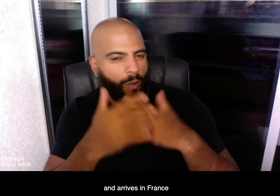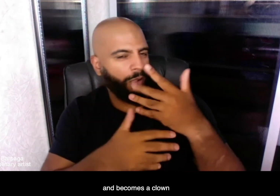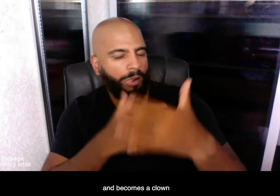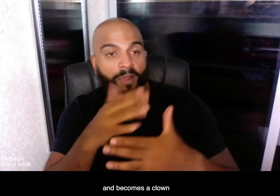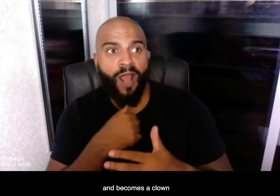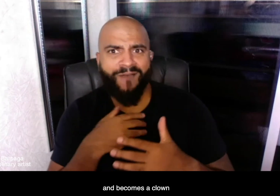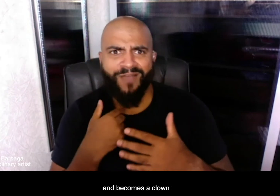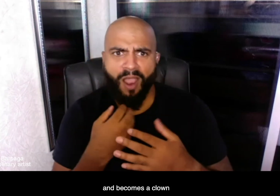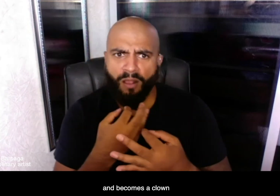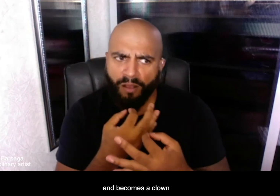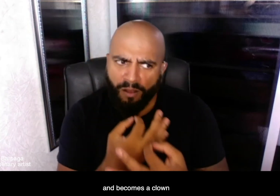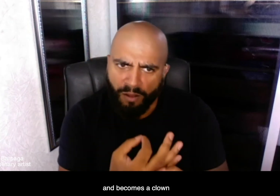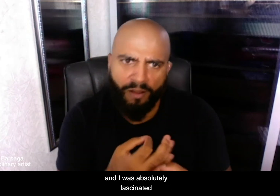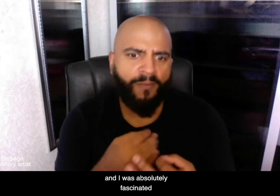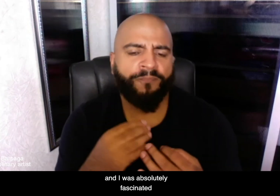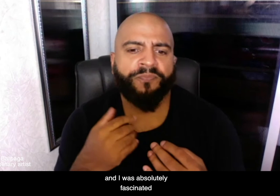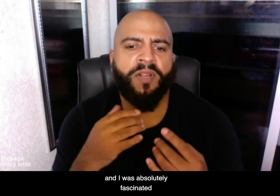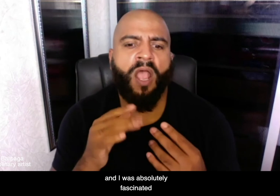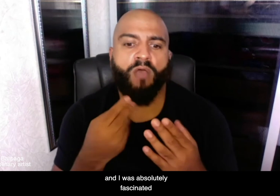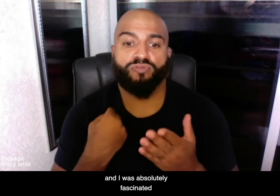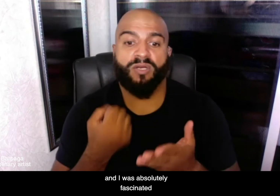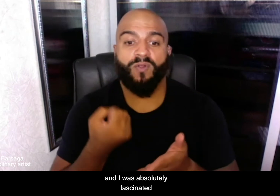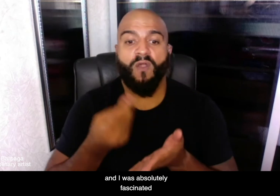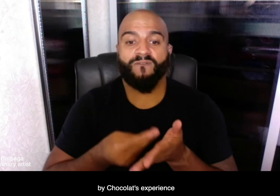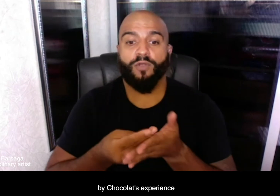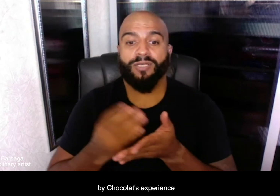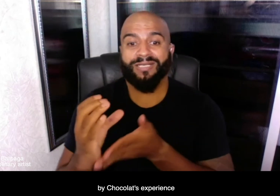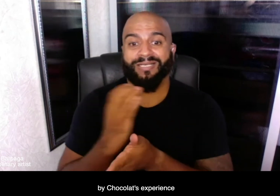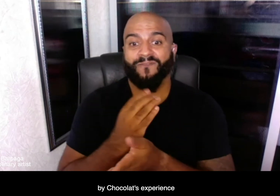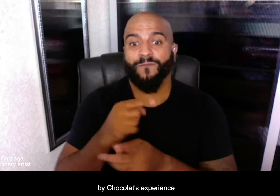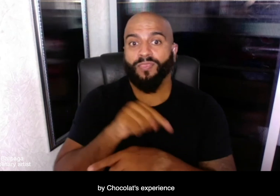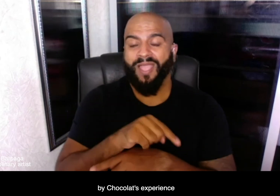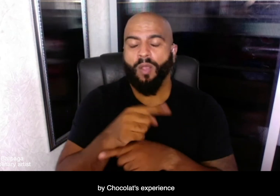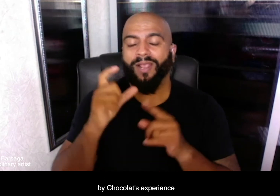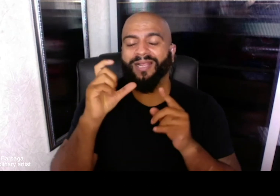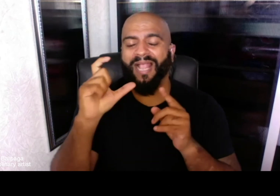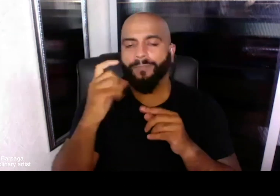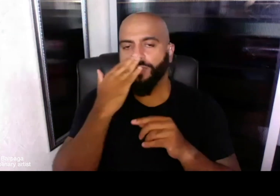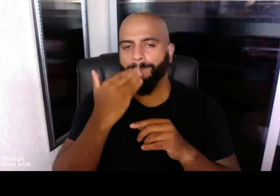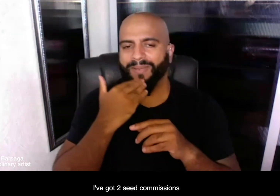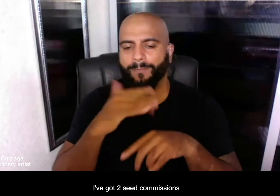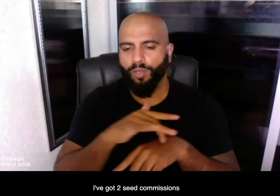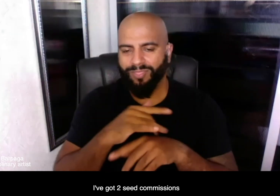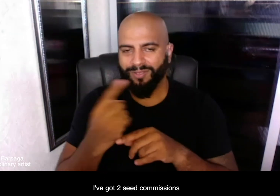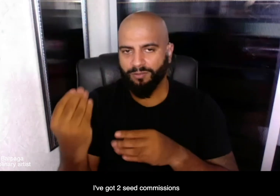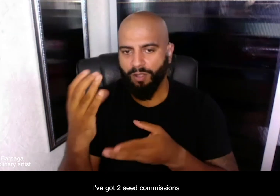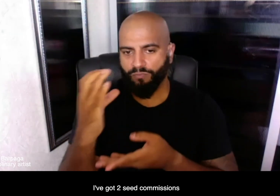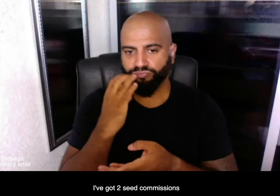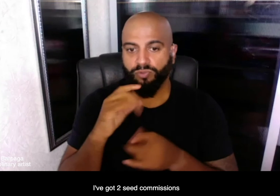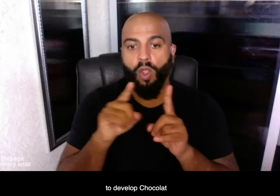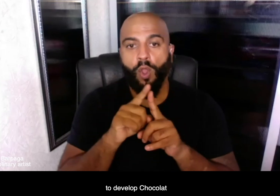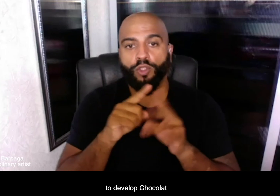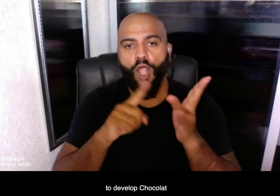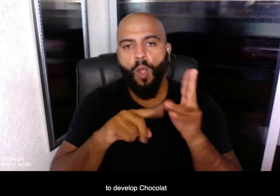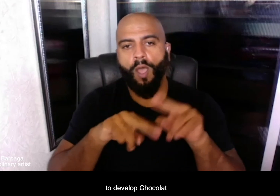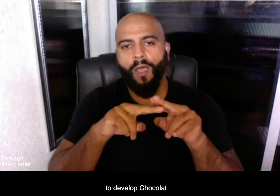France and becomes a clown. And I was absolutely fascinated by Chocolate's experience. So I've got 2 seed commissions